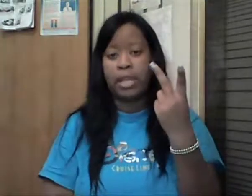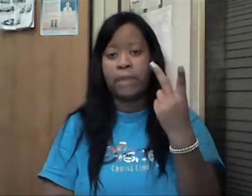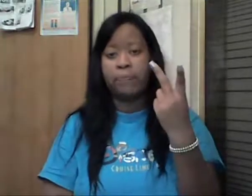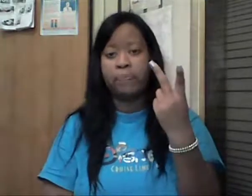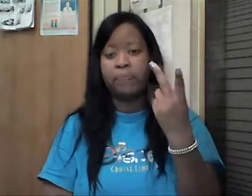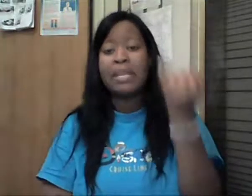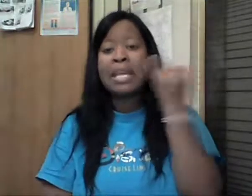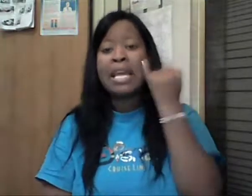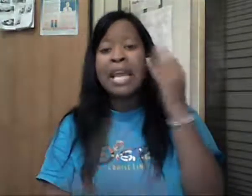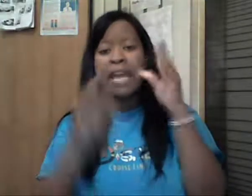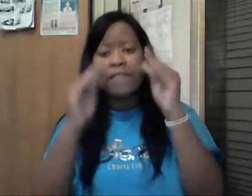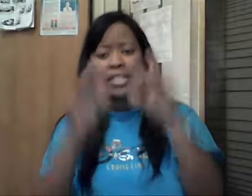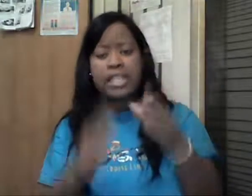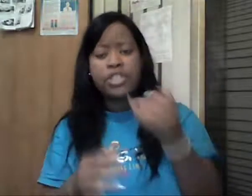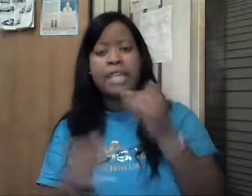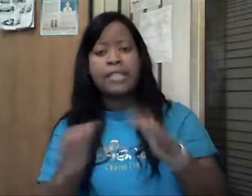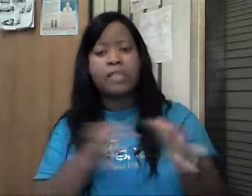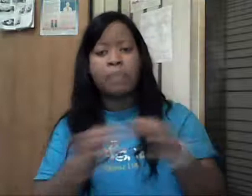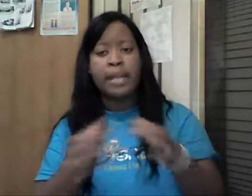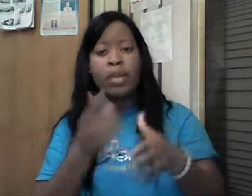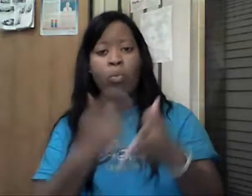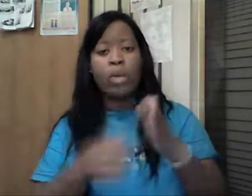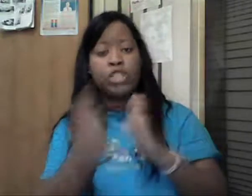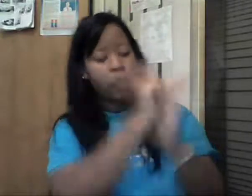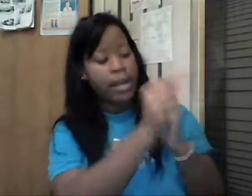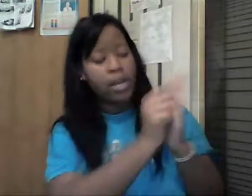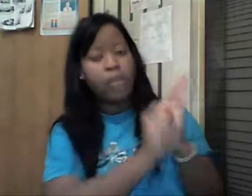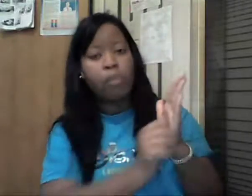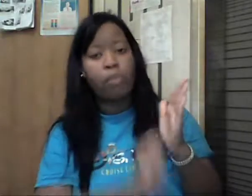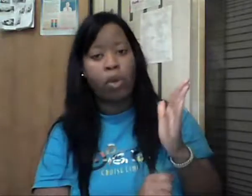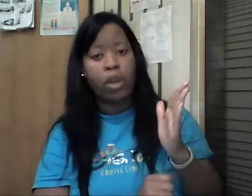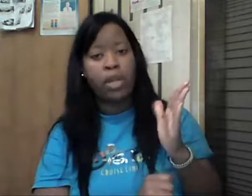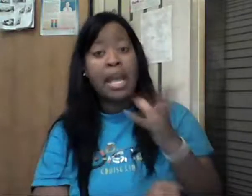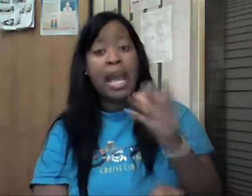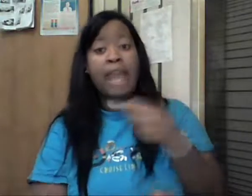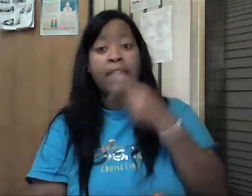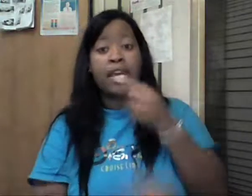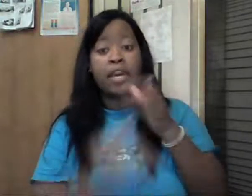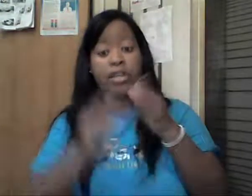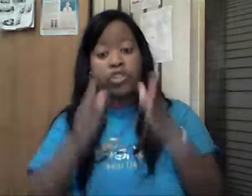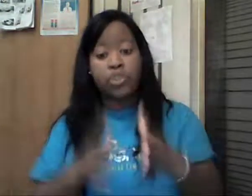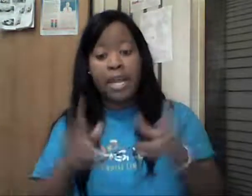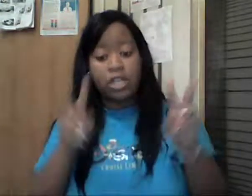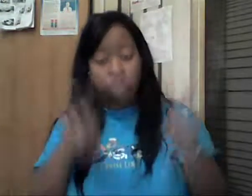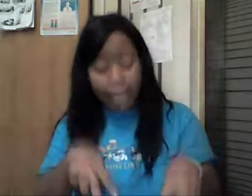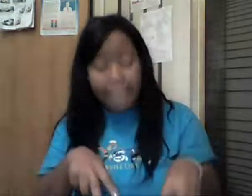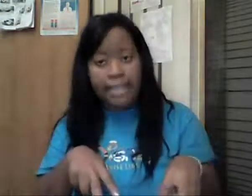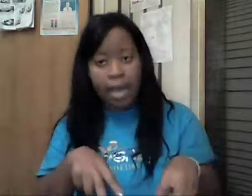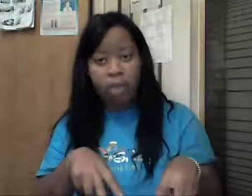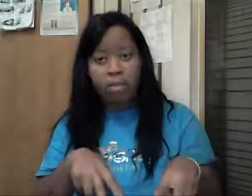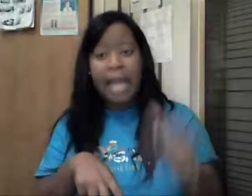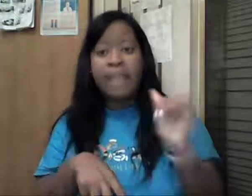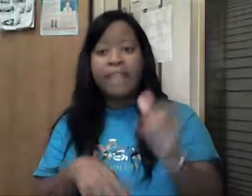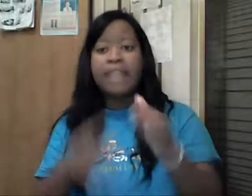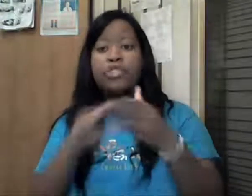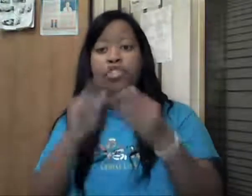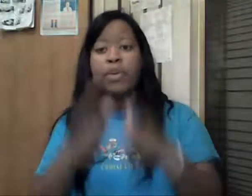visually. If a teacher is explaining what she's writing on the board and the hearing student is looking down, that student